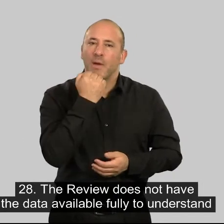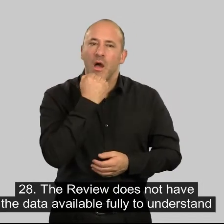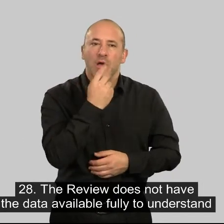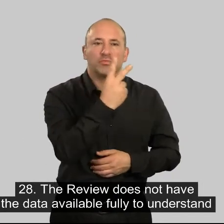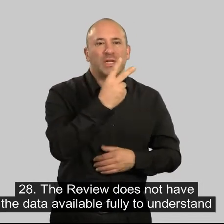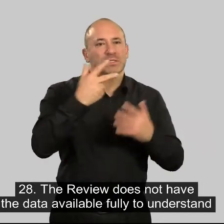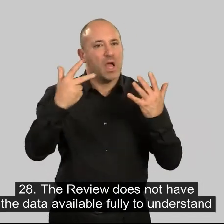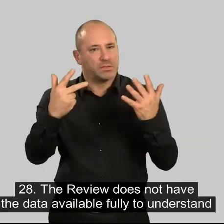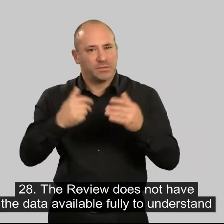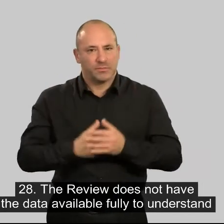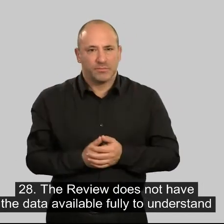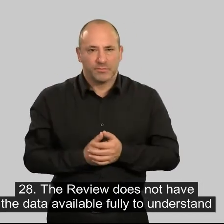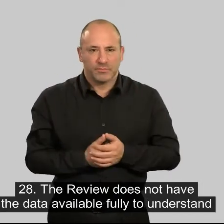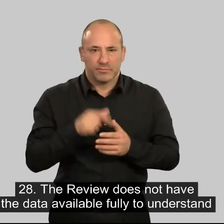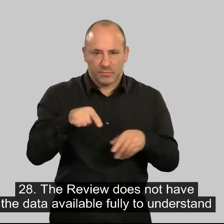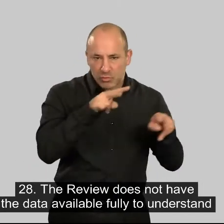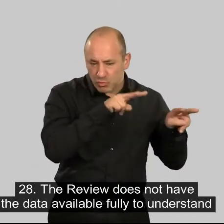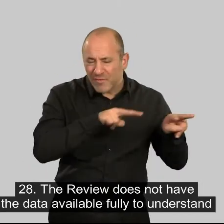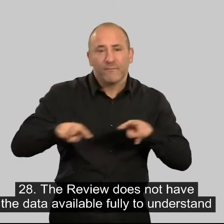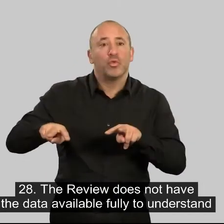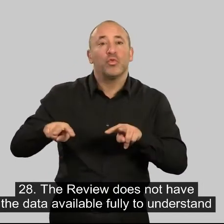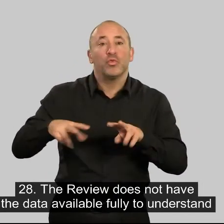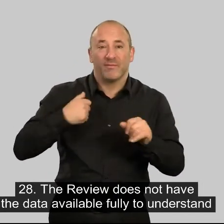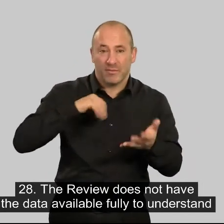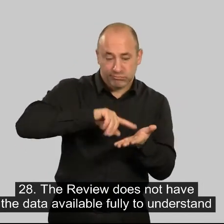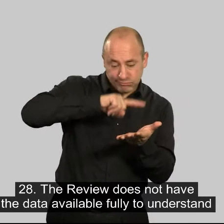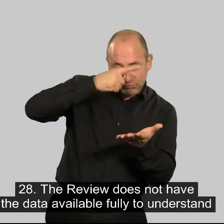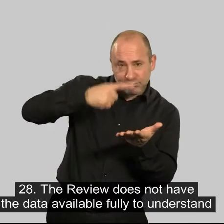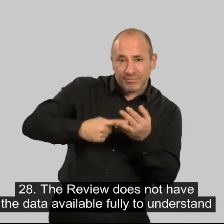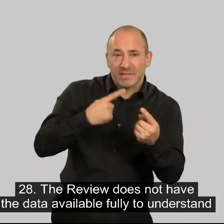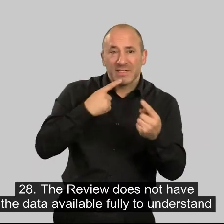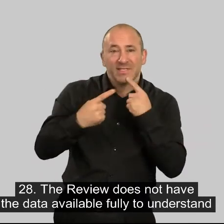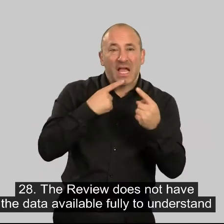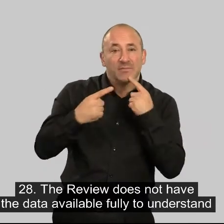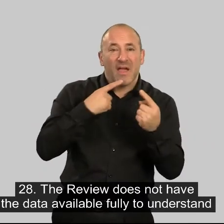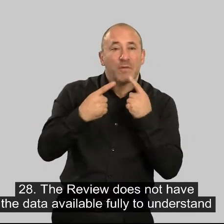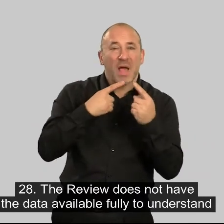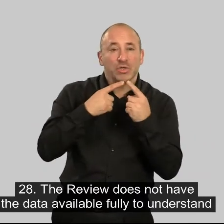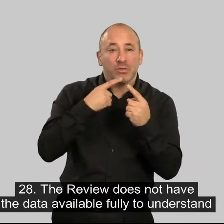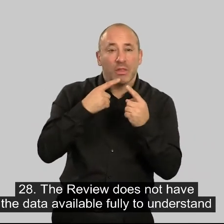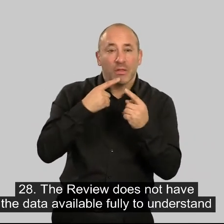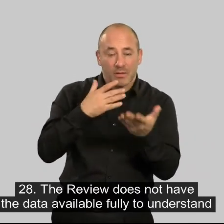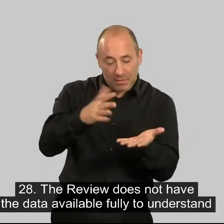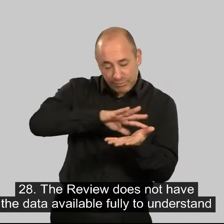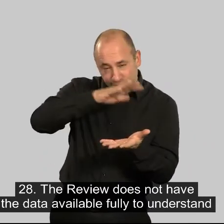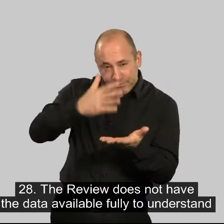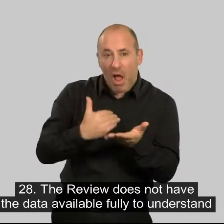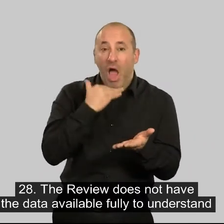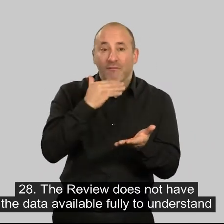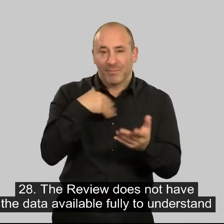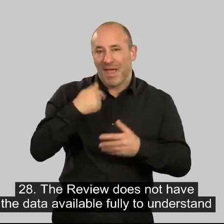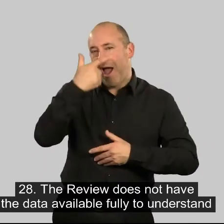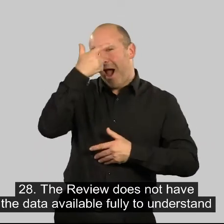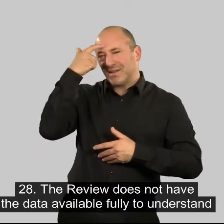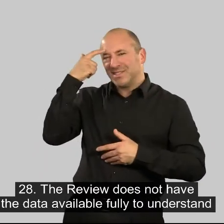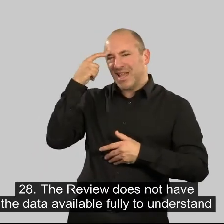28. The review does not have the data available fully to understand the impact of the various